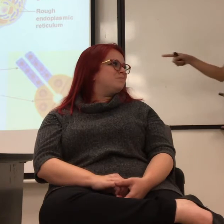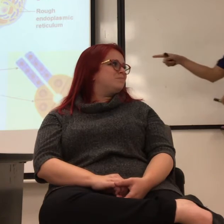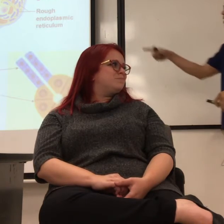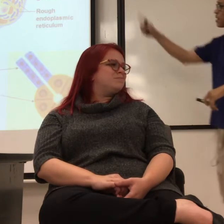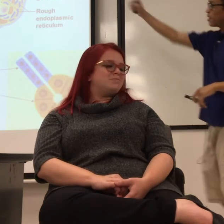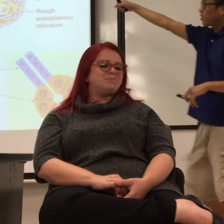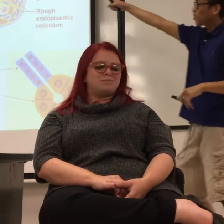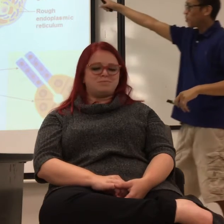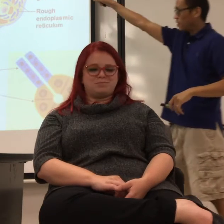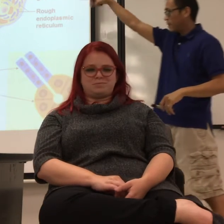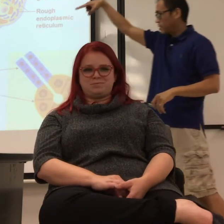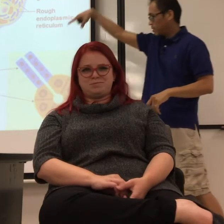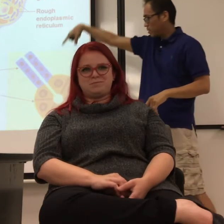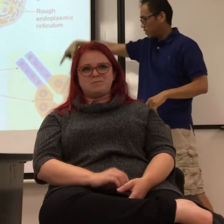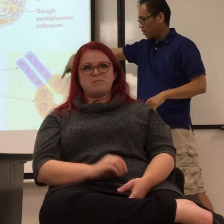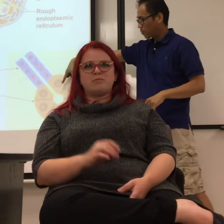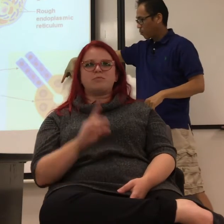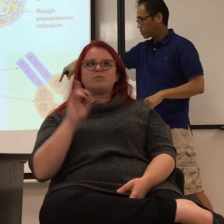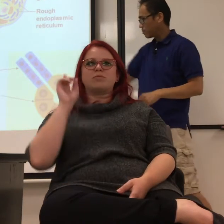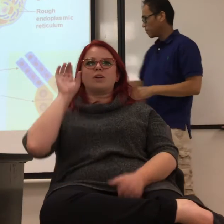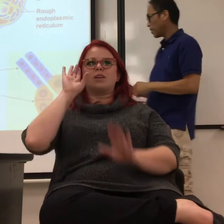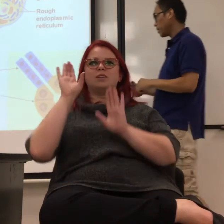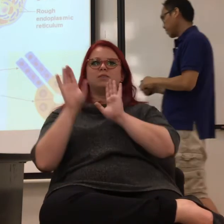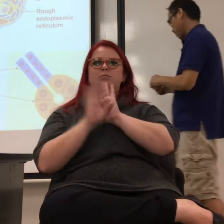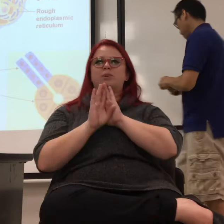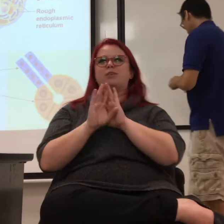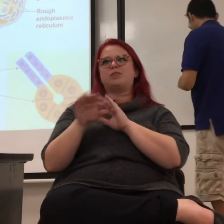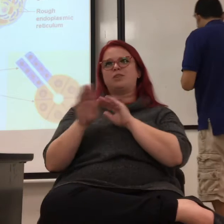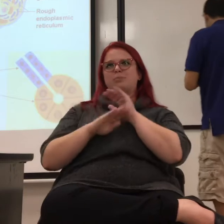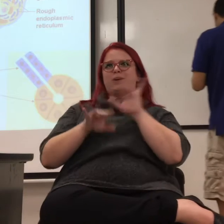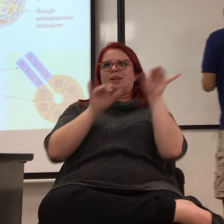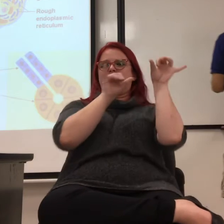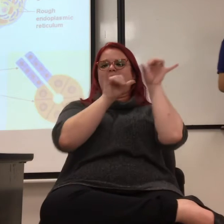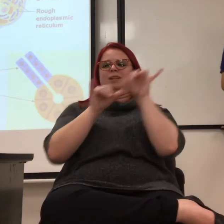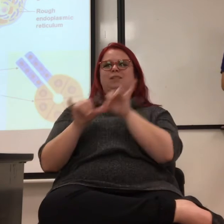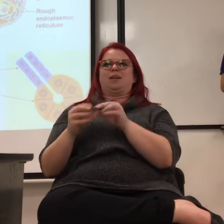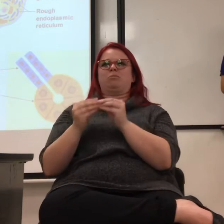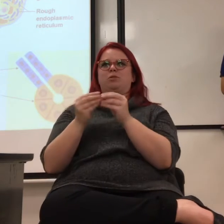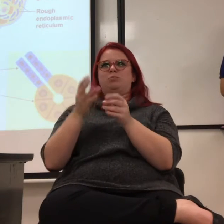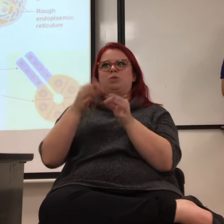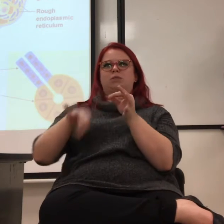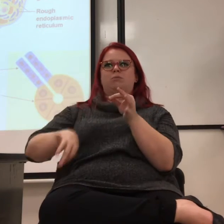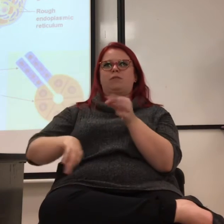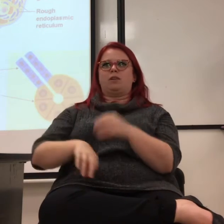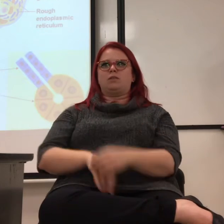What you're looking at here is basically here, more simplified.